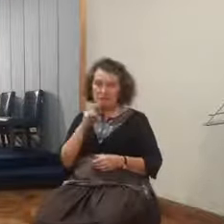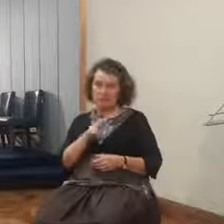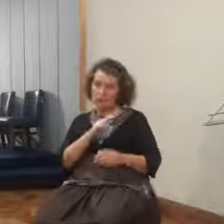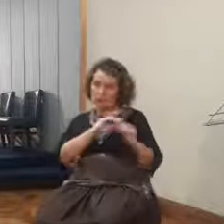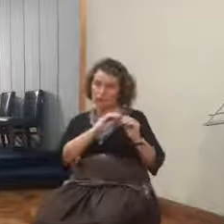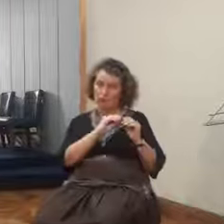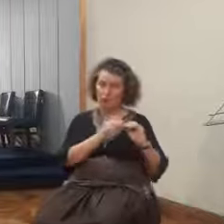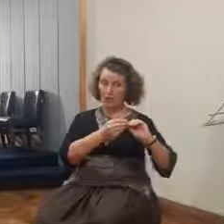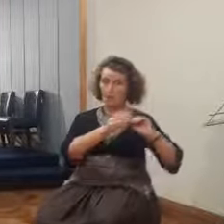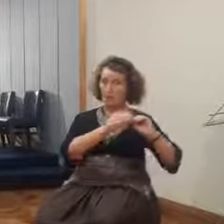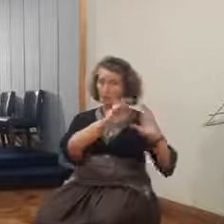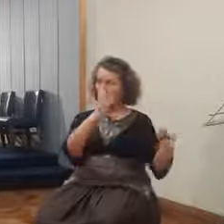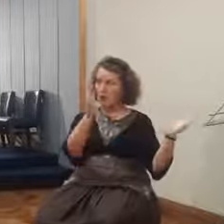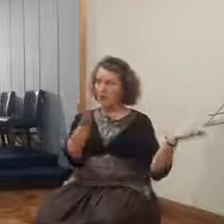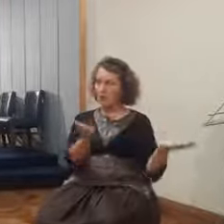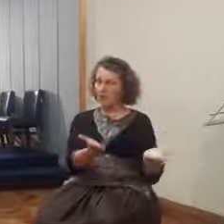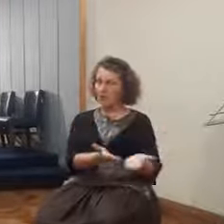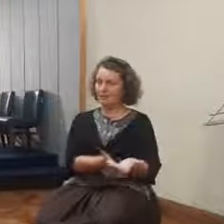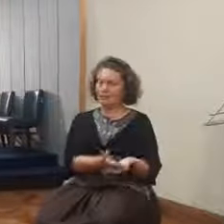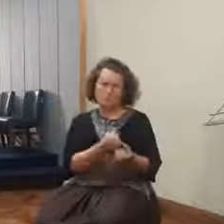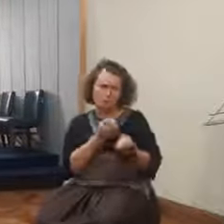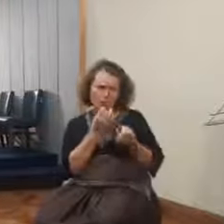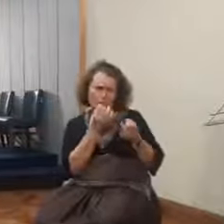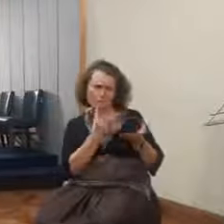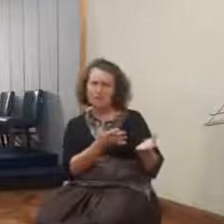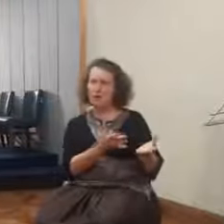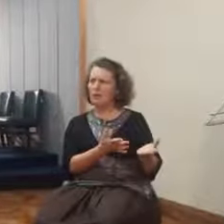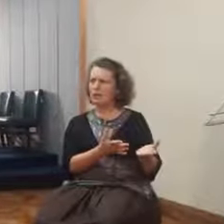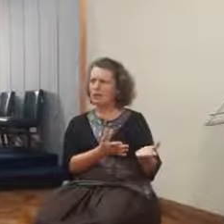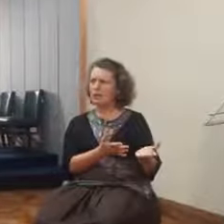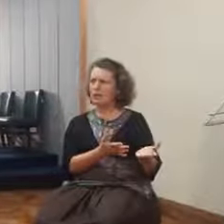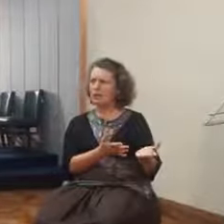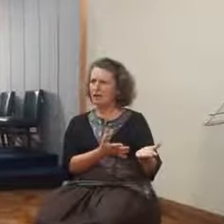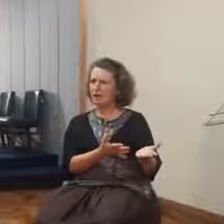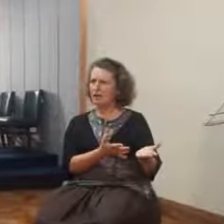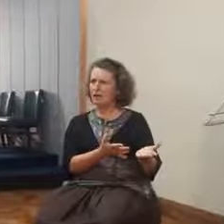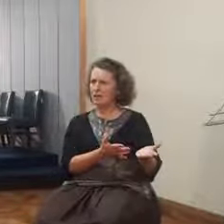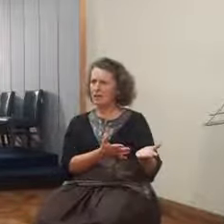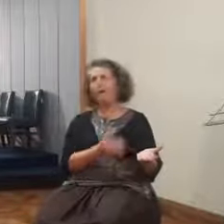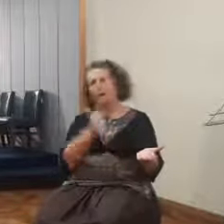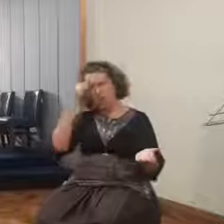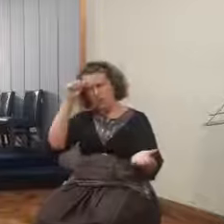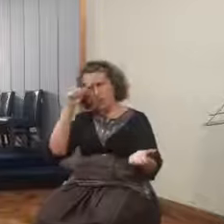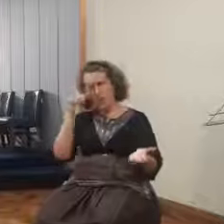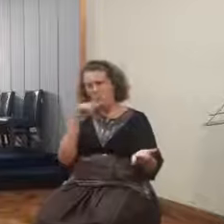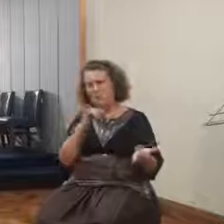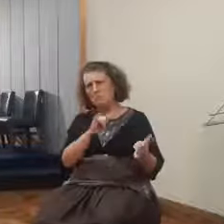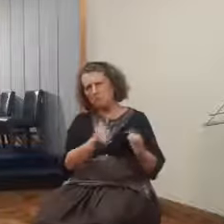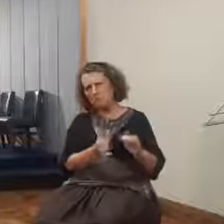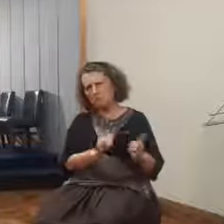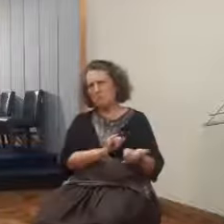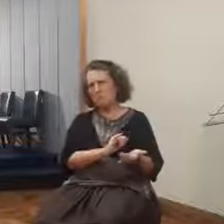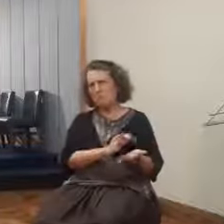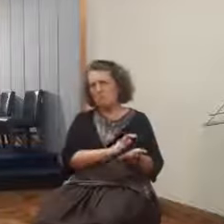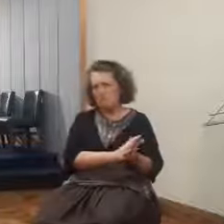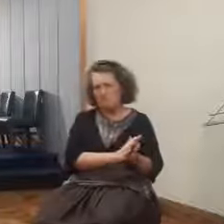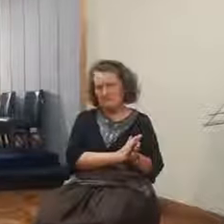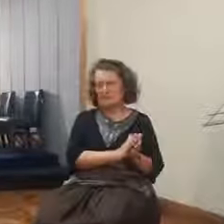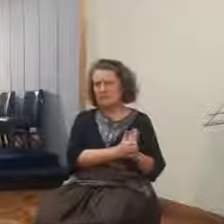and there is plenty in this world, albeit for various reasons, very inequitably